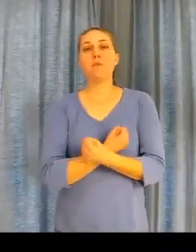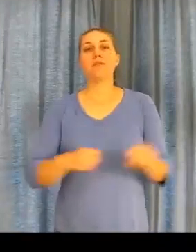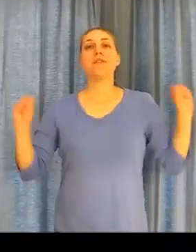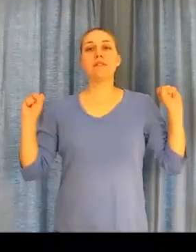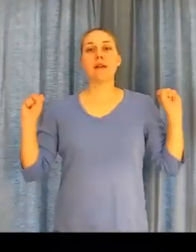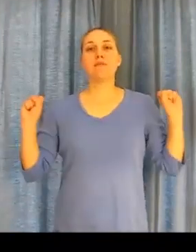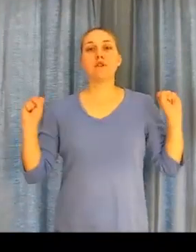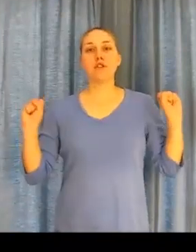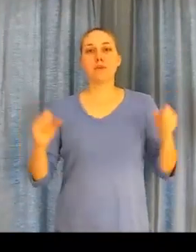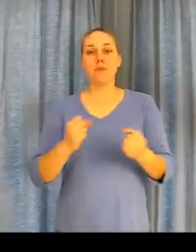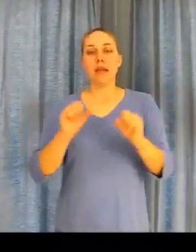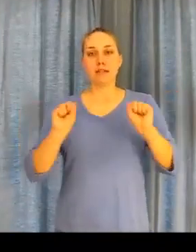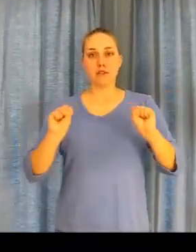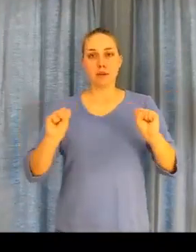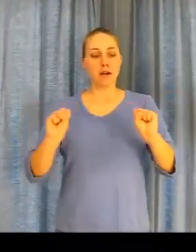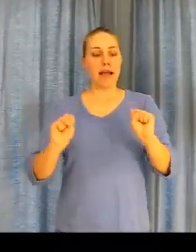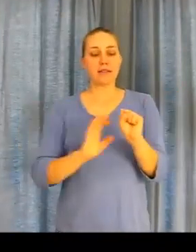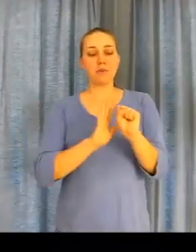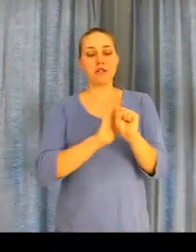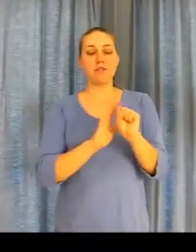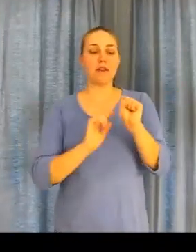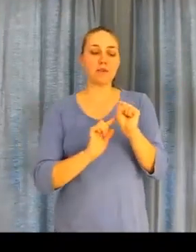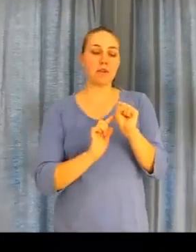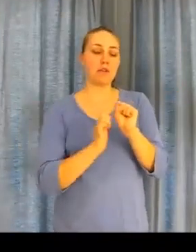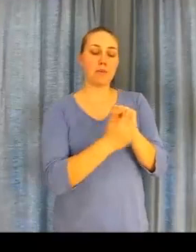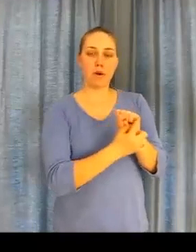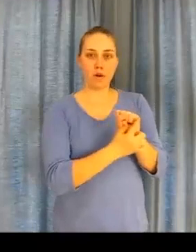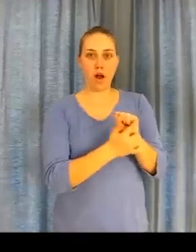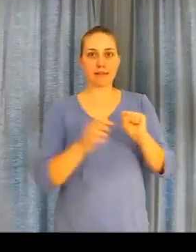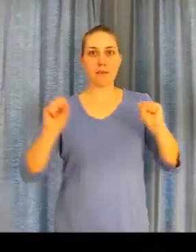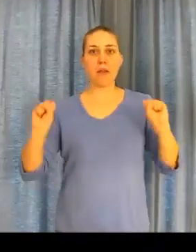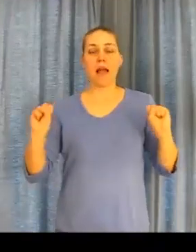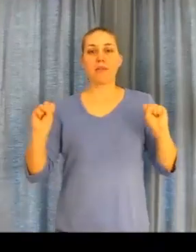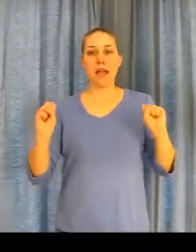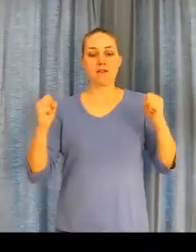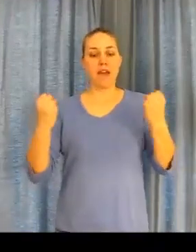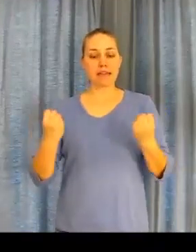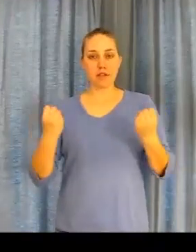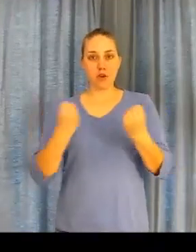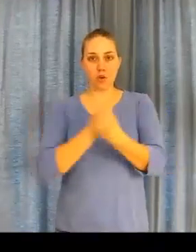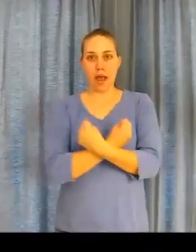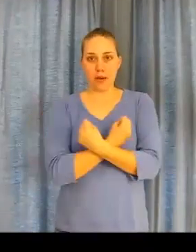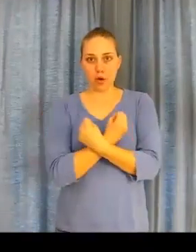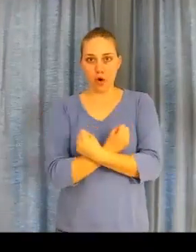we've done this sign before too. It's 2 letter S's, which is a fist with your thumb going across them. They face you and they're